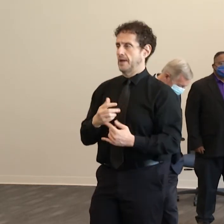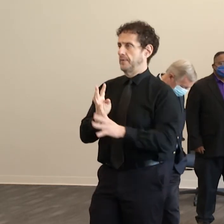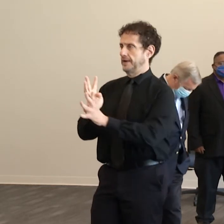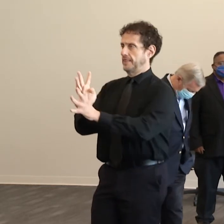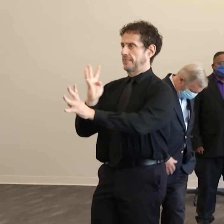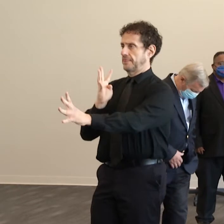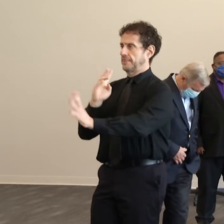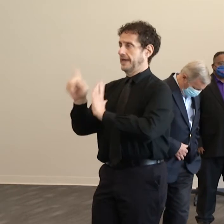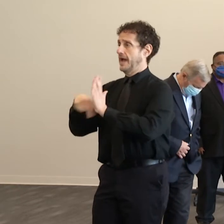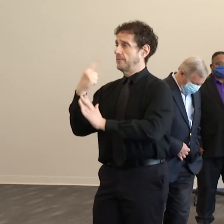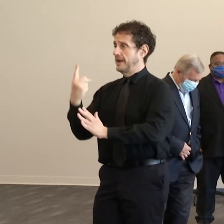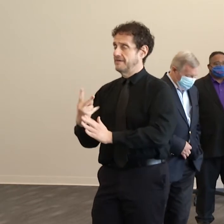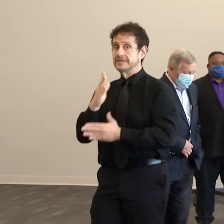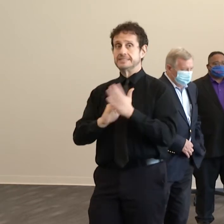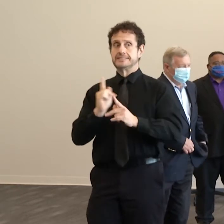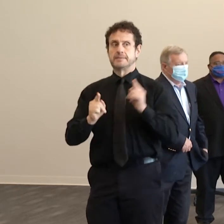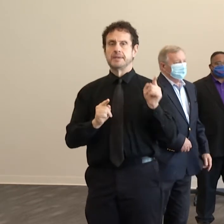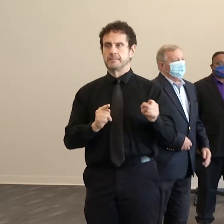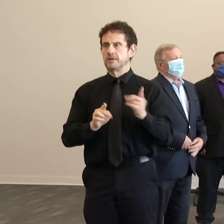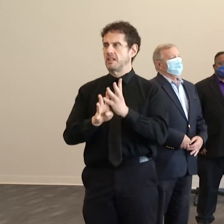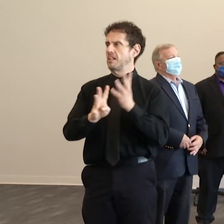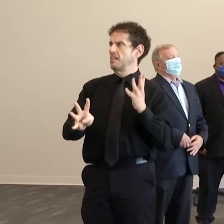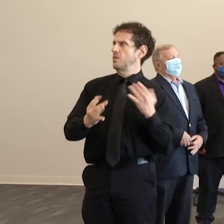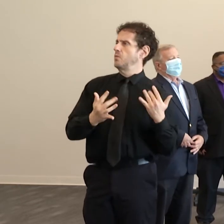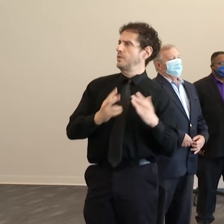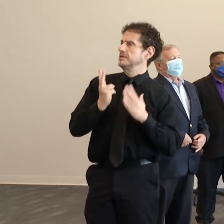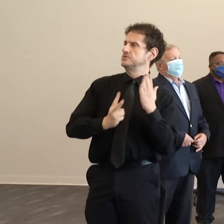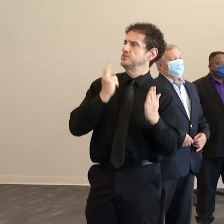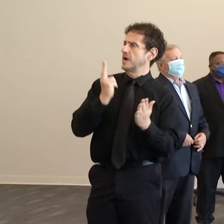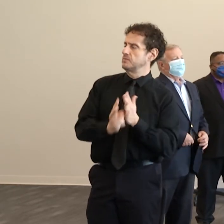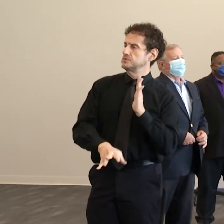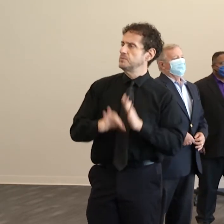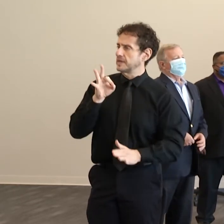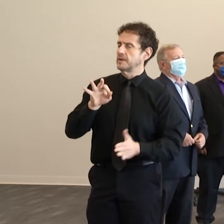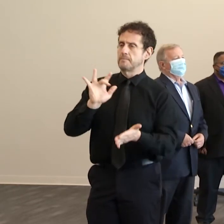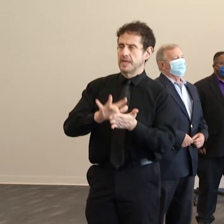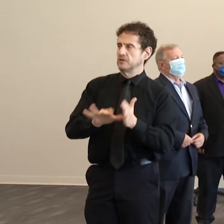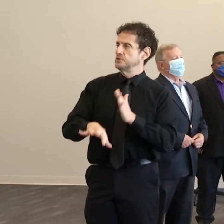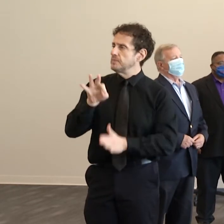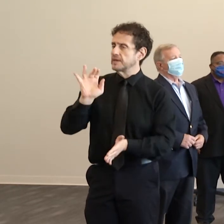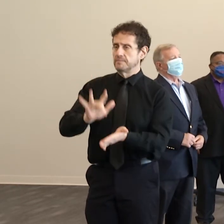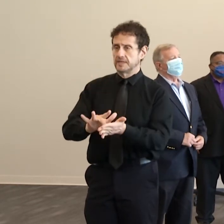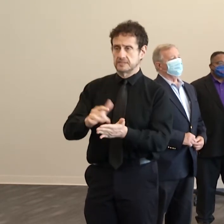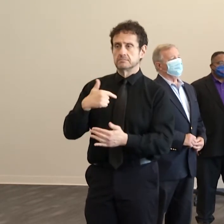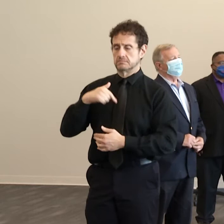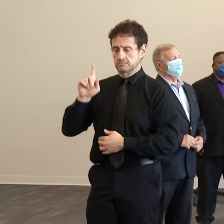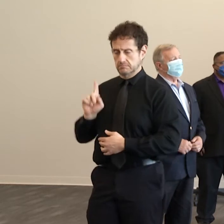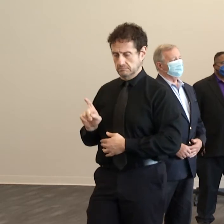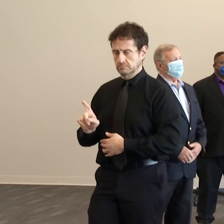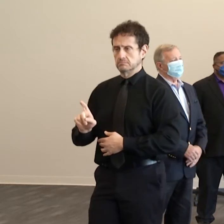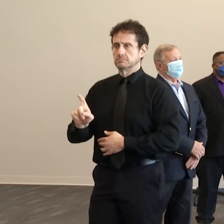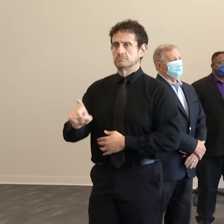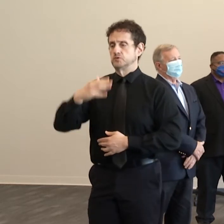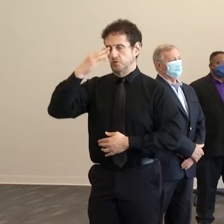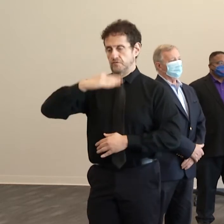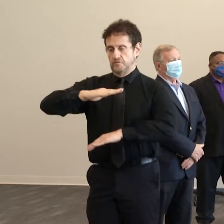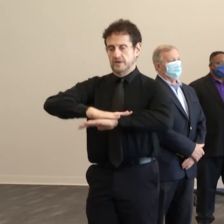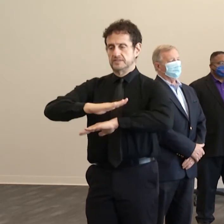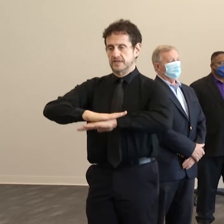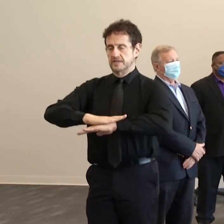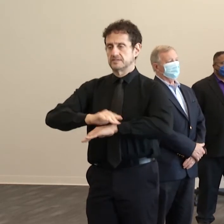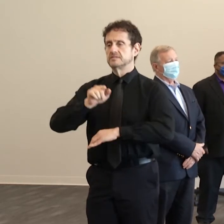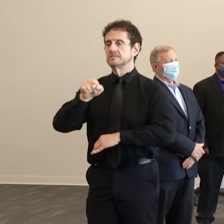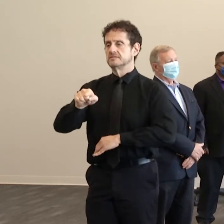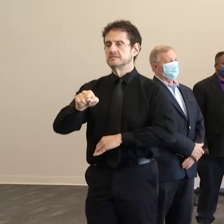people had waited almost 2 hours to get mail or medication. So when I got up to the desk, the